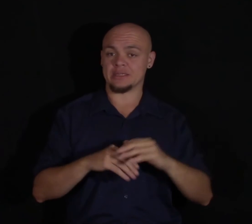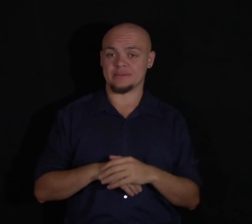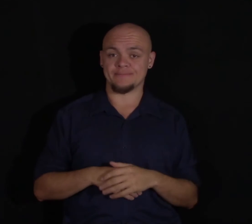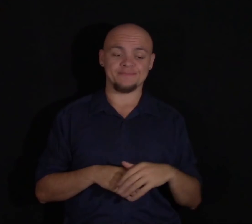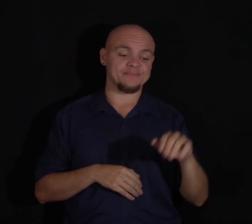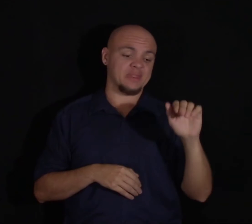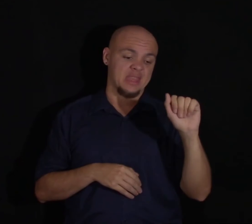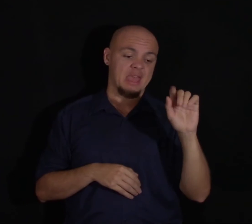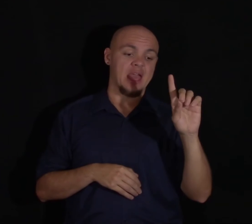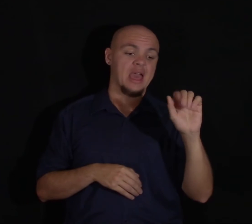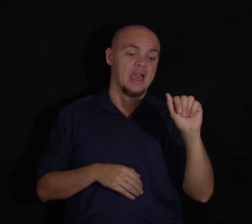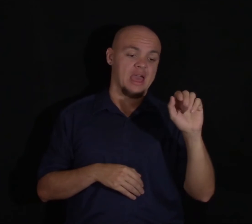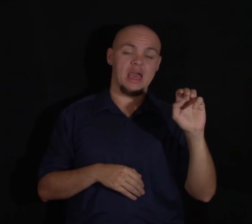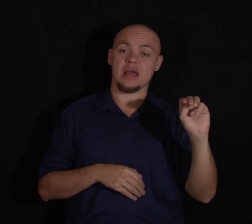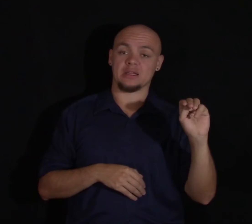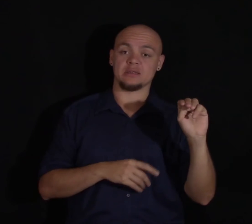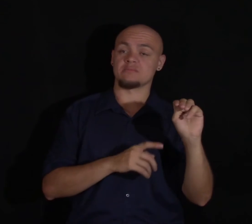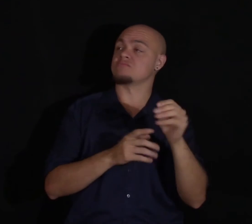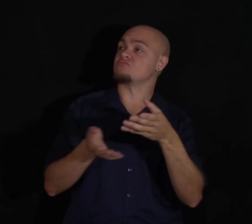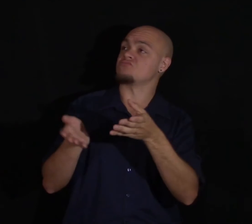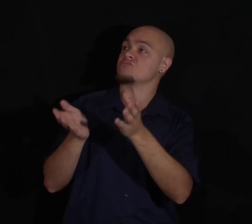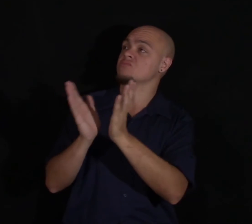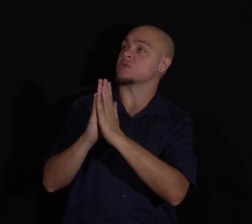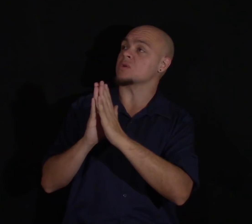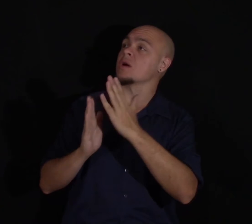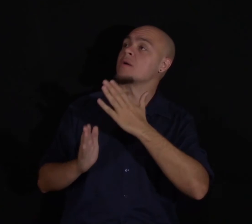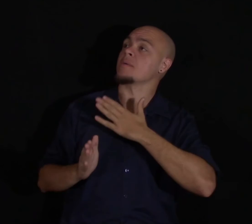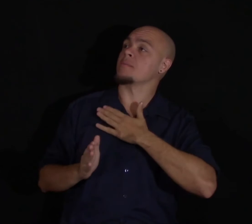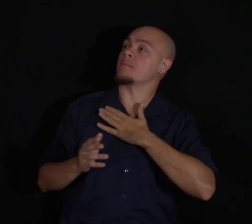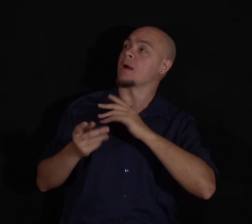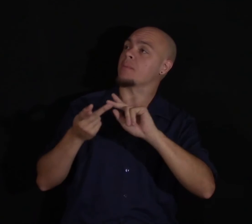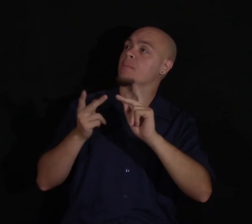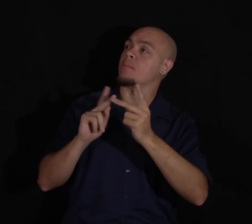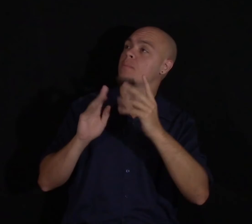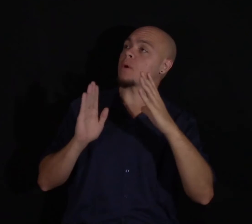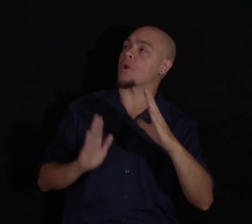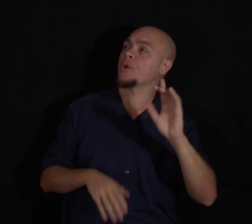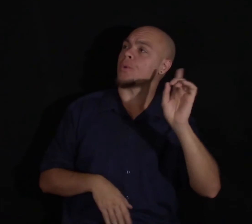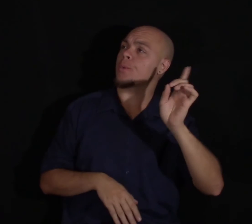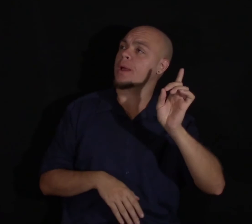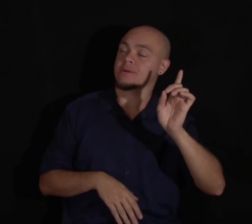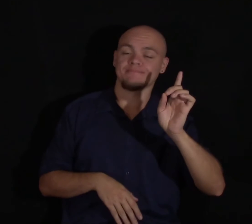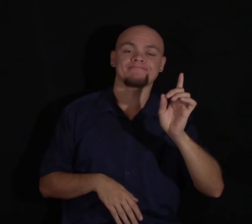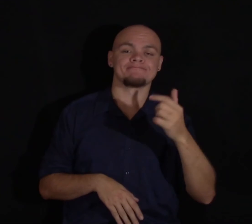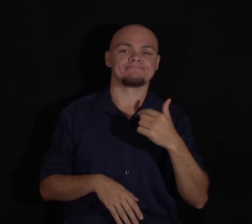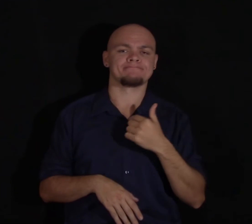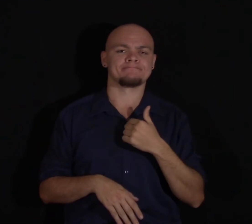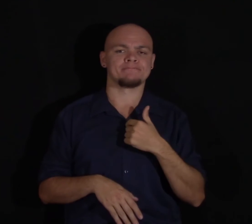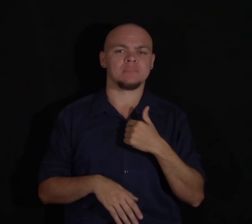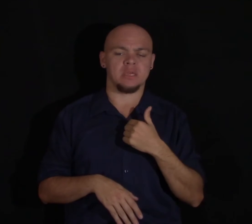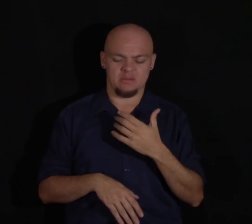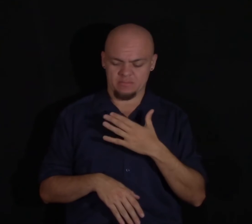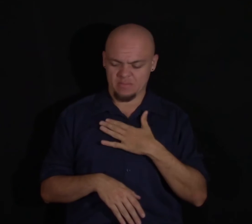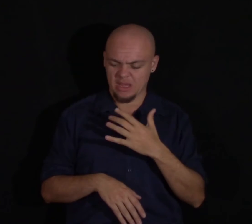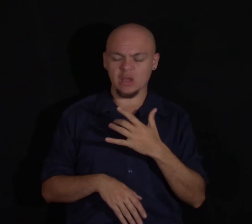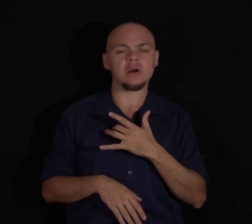but where was mine? He had abandoned me, and in the bitterness of my heart I cursed him.